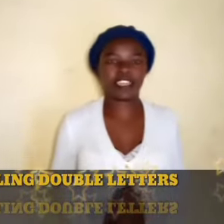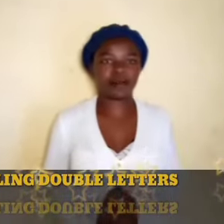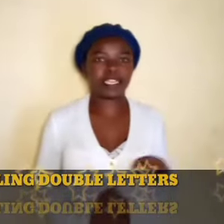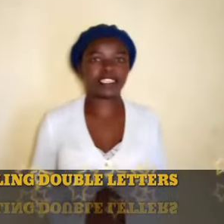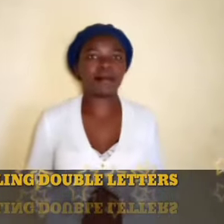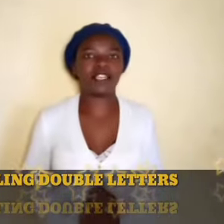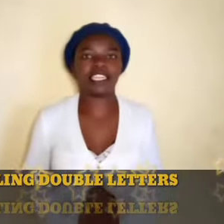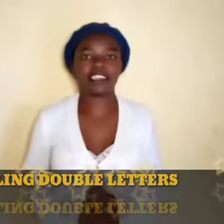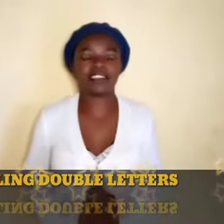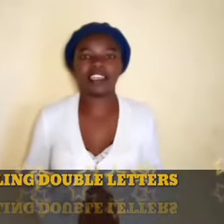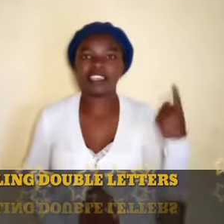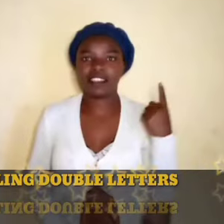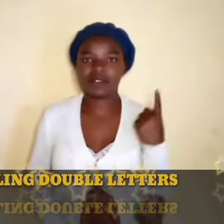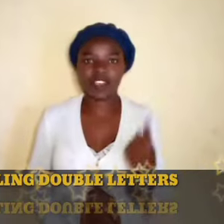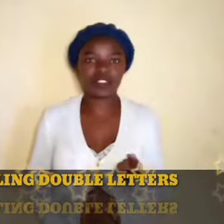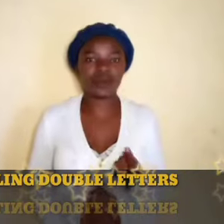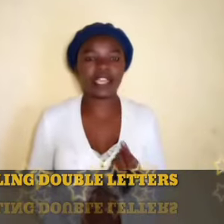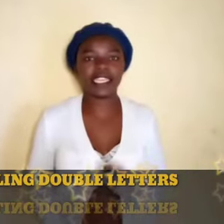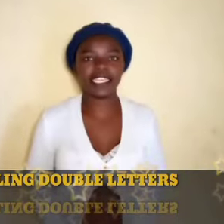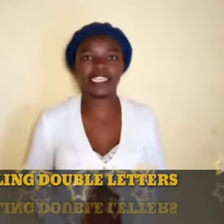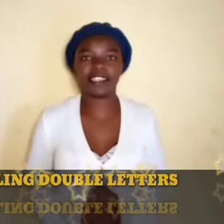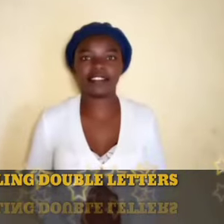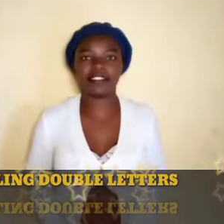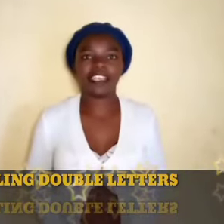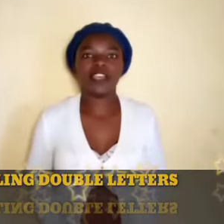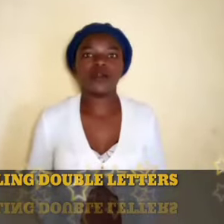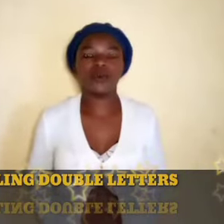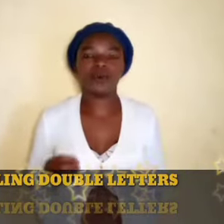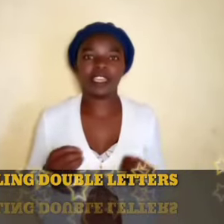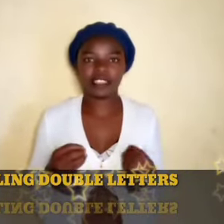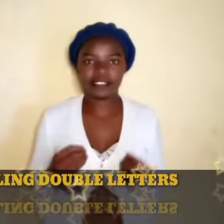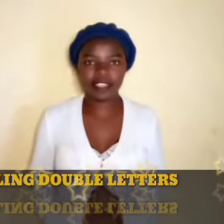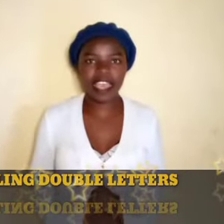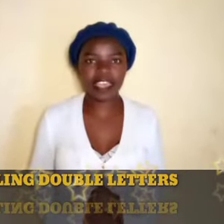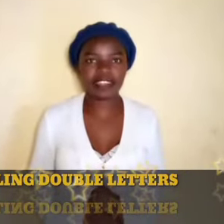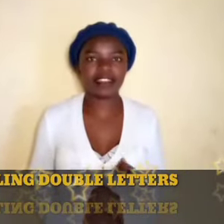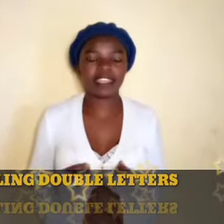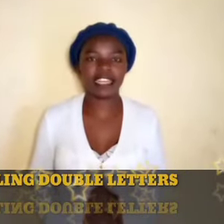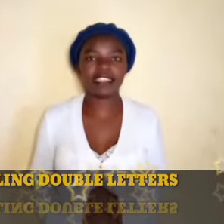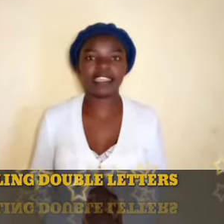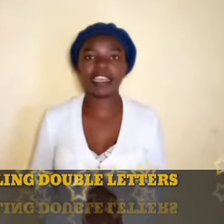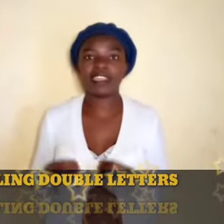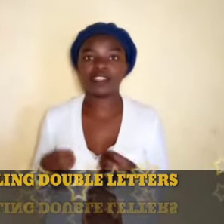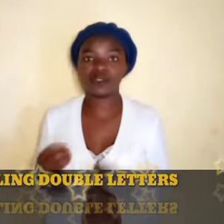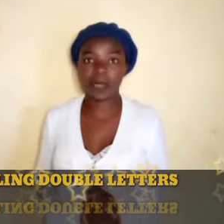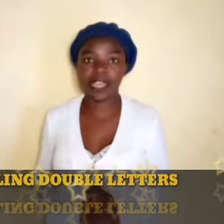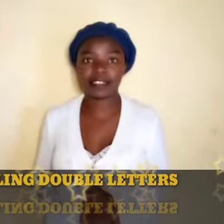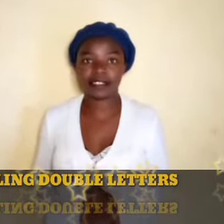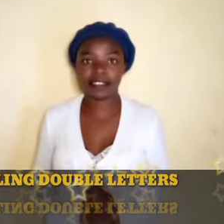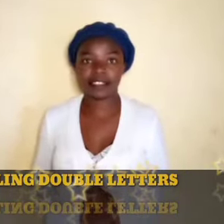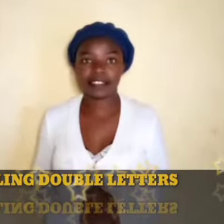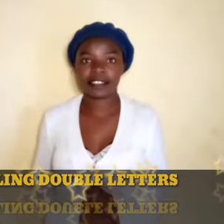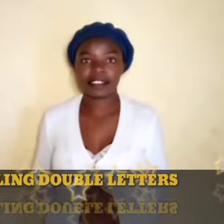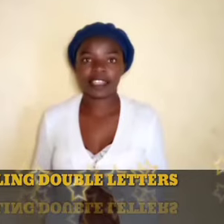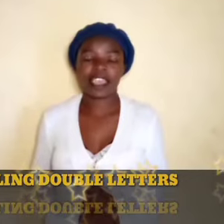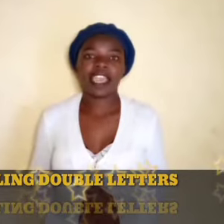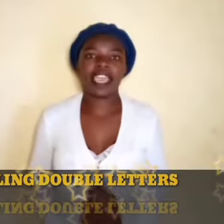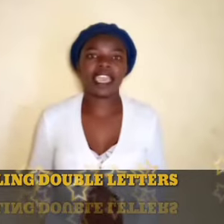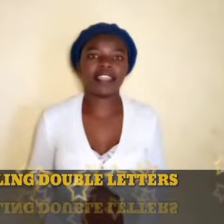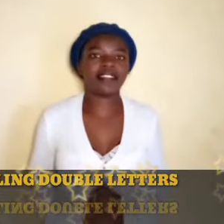fingerspell double letters. The first one is we sign the letter twice, and the